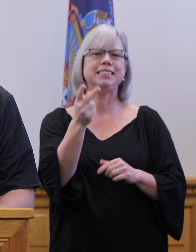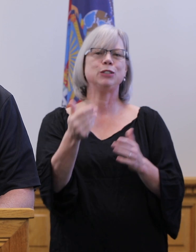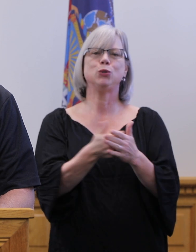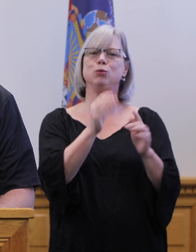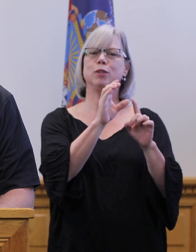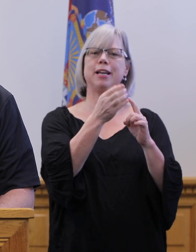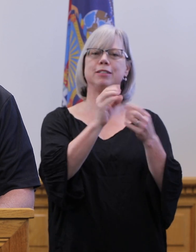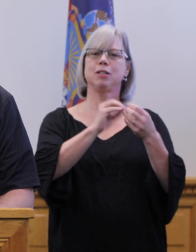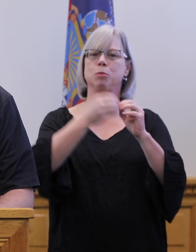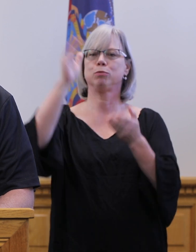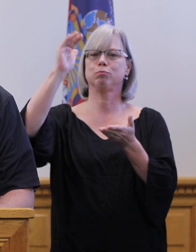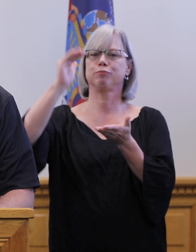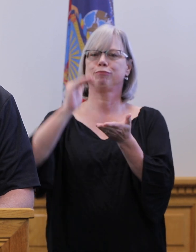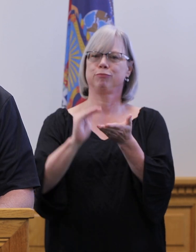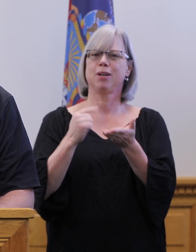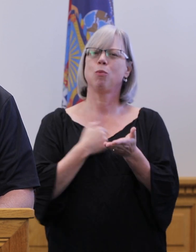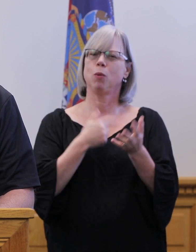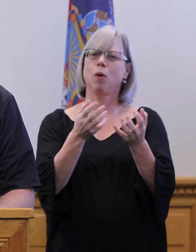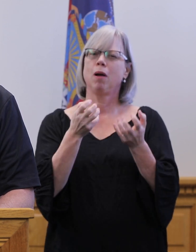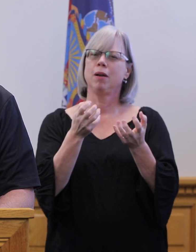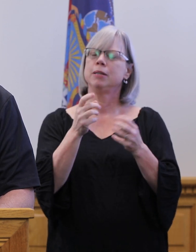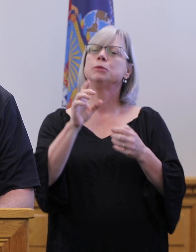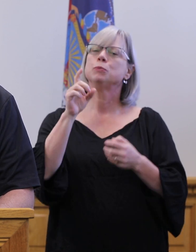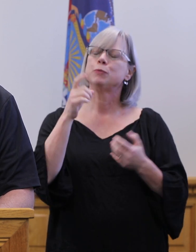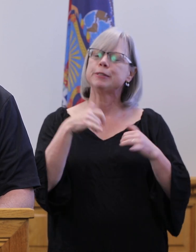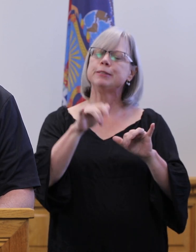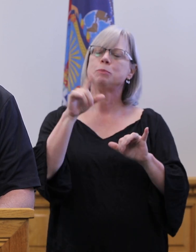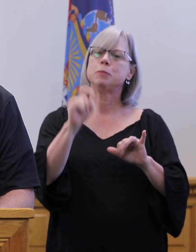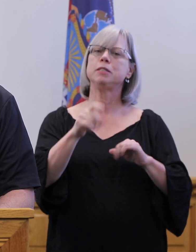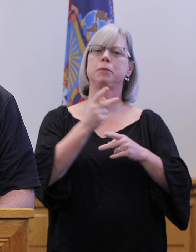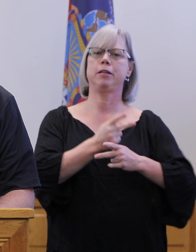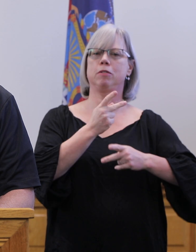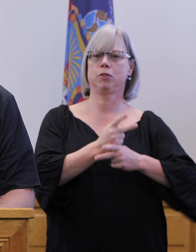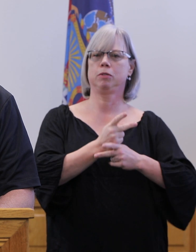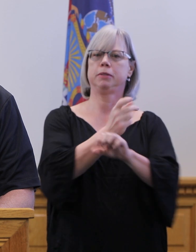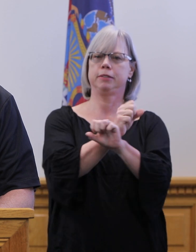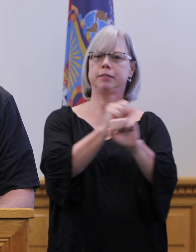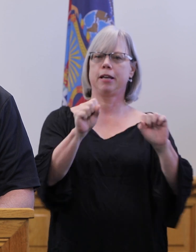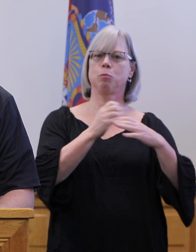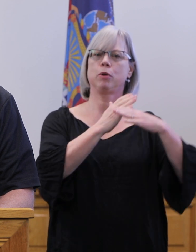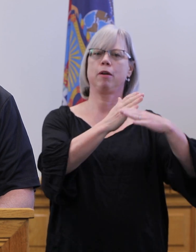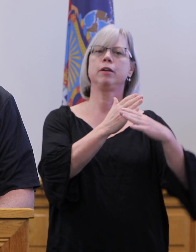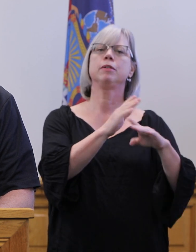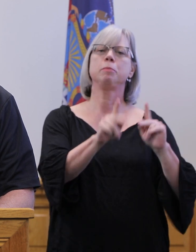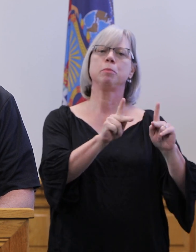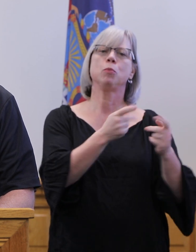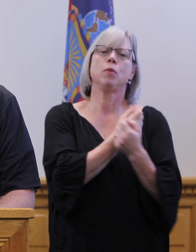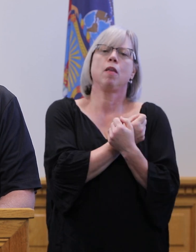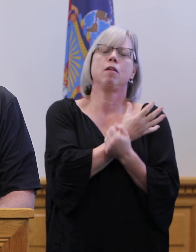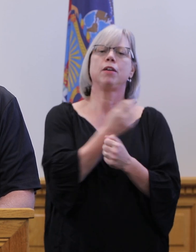expect. We can't let our guard down yet. We must continue to follow safety protocols to protect our loved ones and